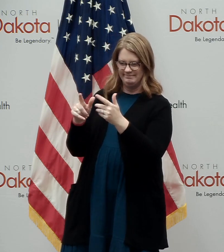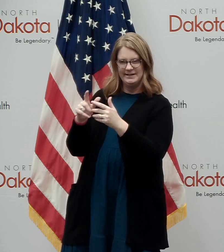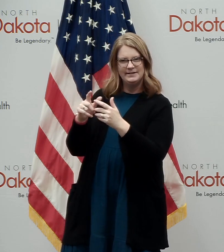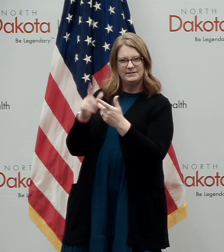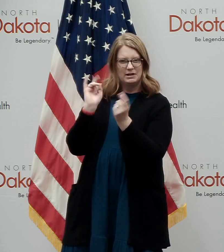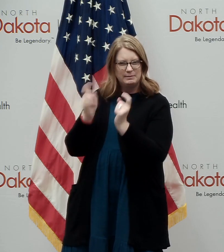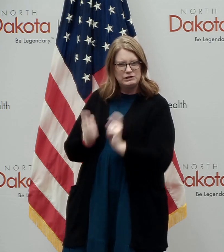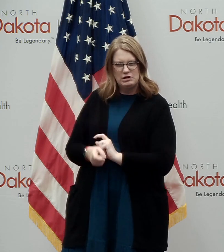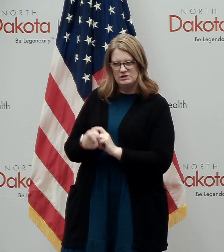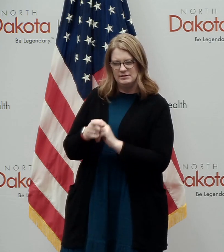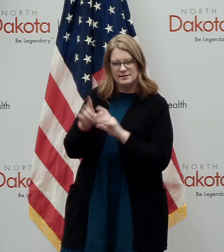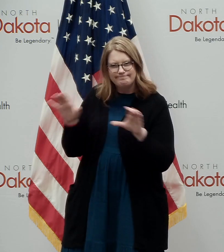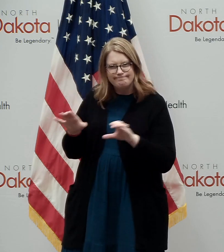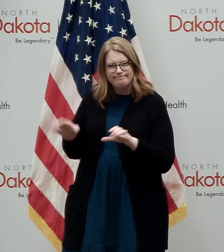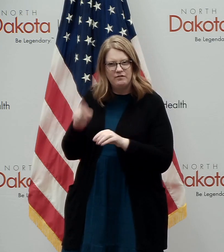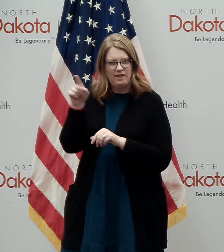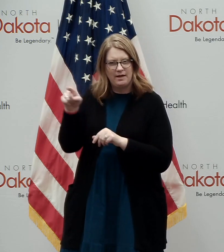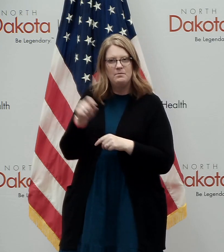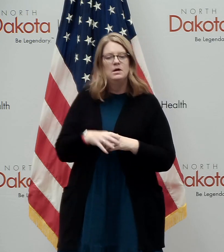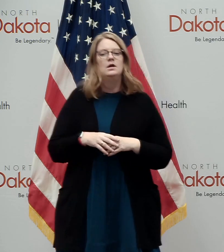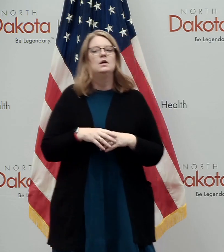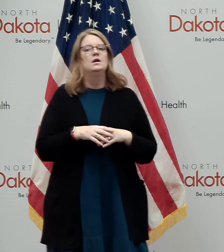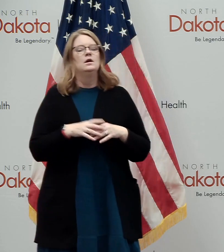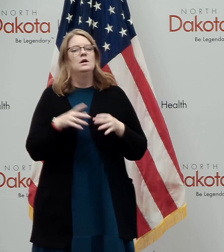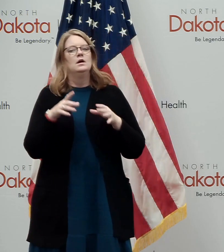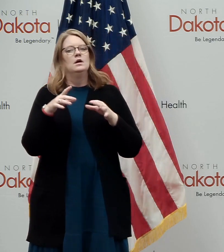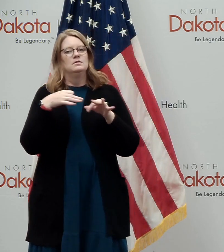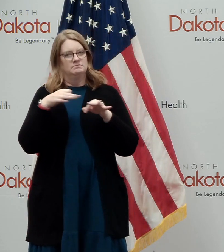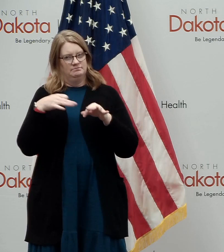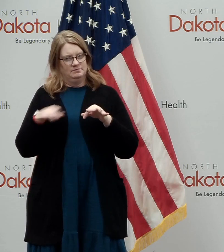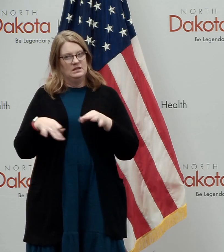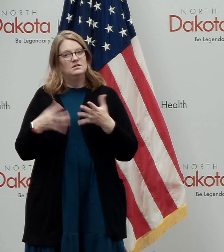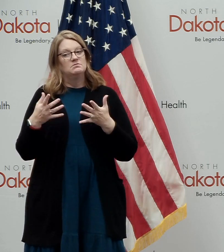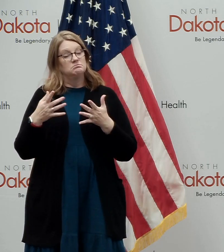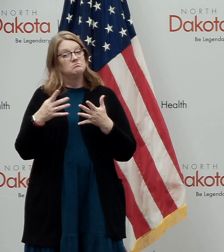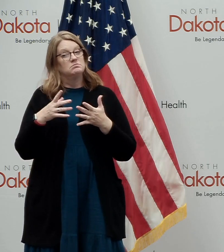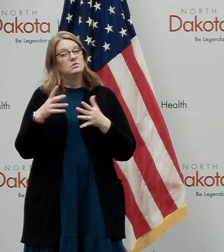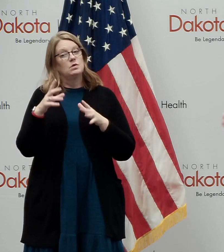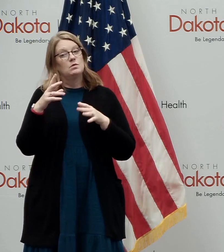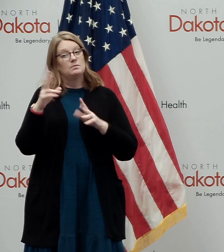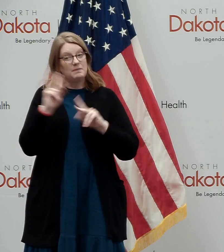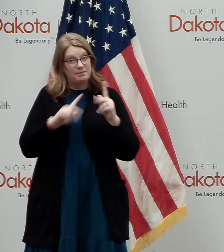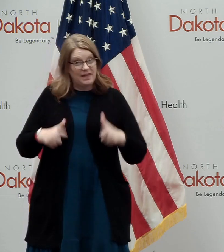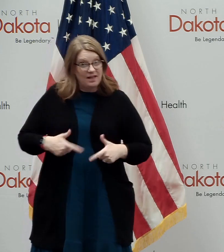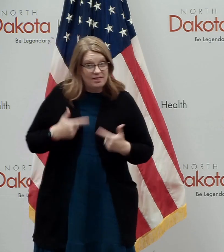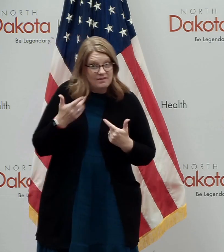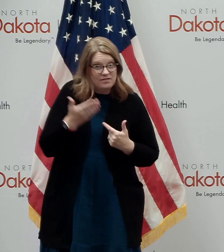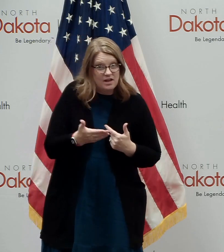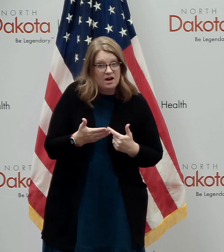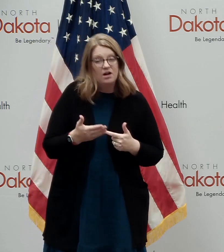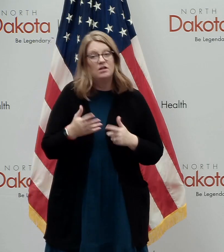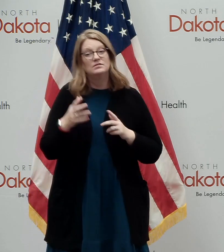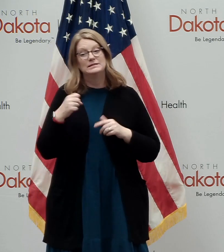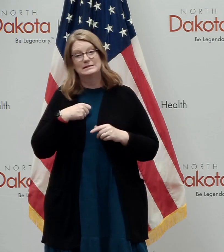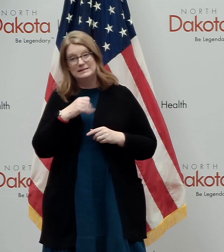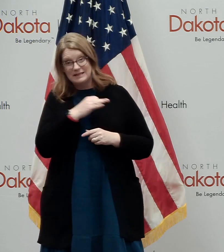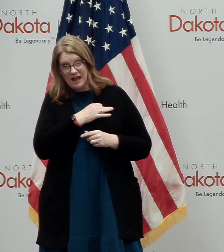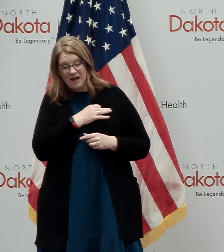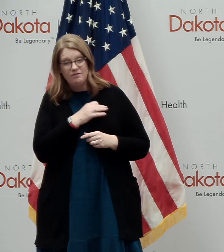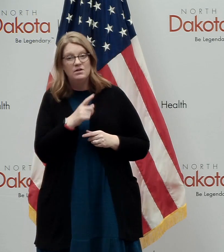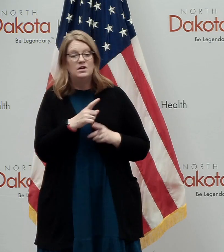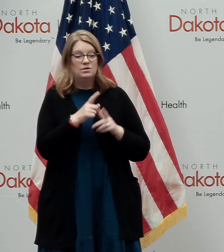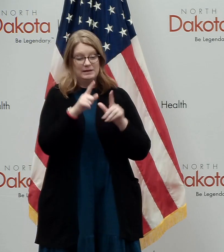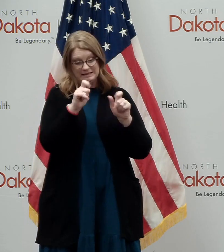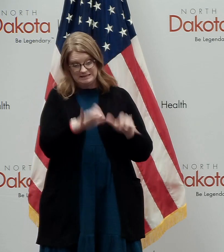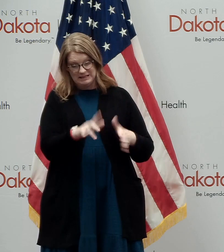Right now, when we do testing, as we have been almost weekly in long-term care residents and staff, when those come into the lab, as